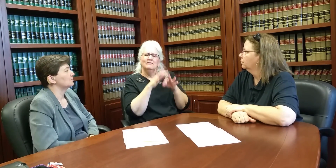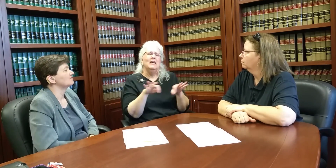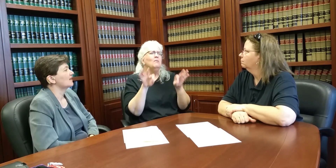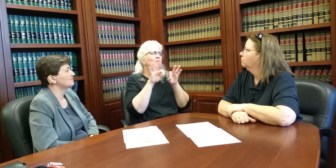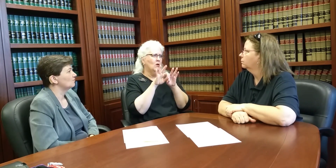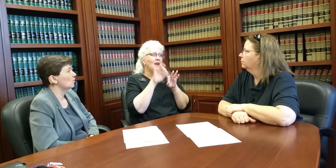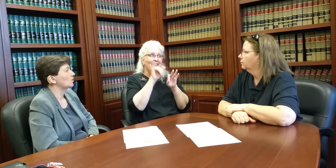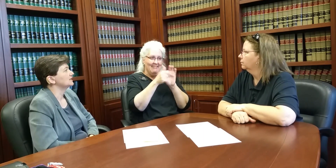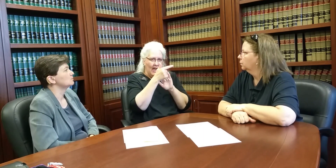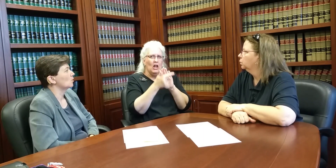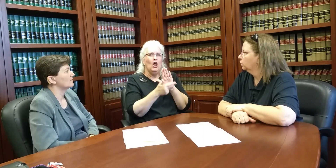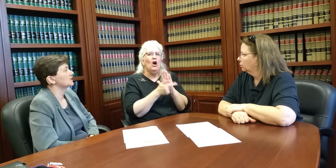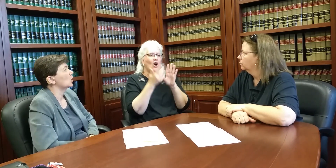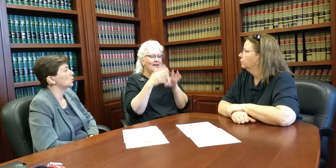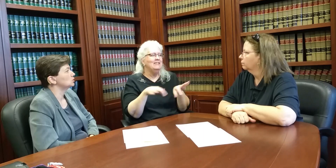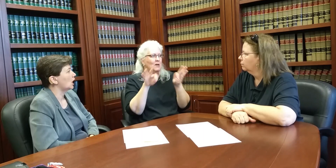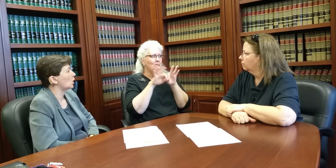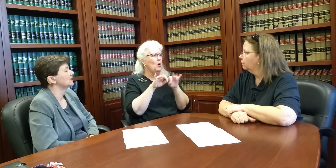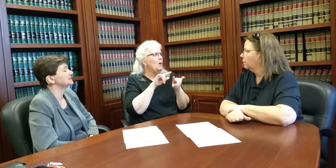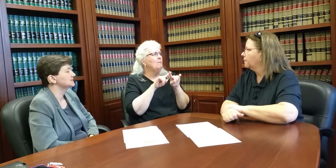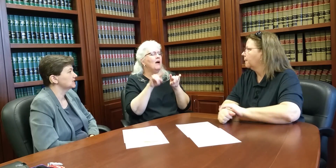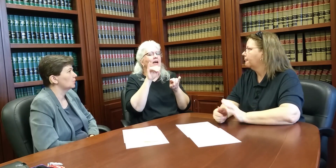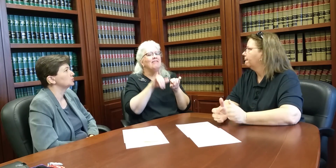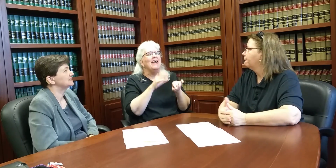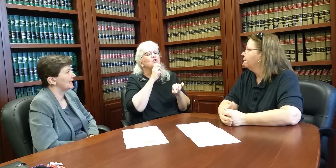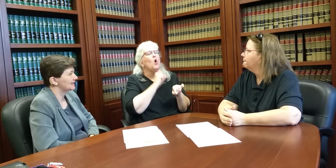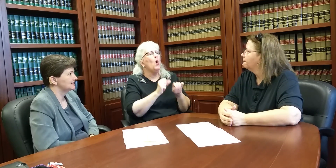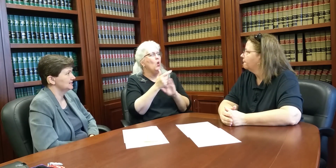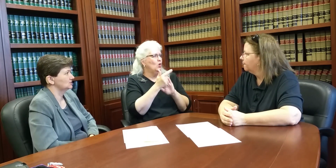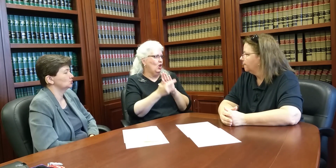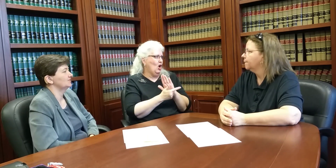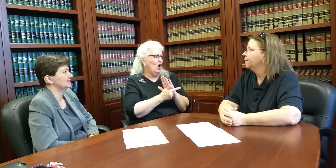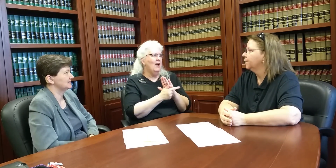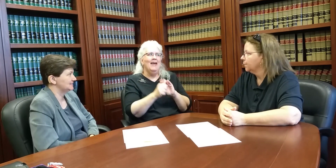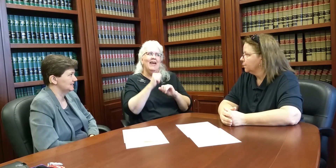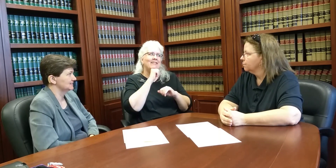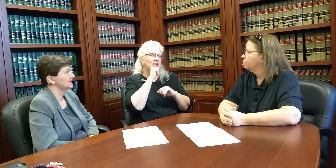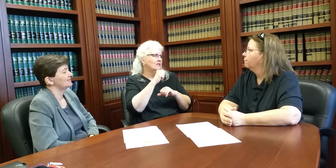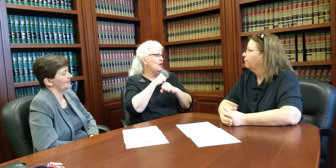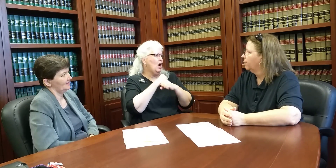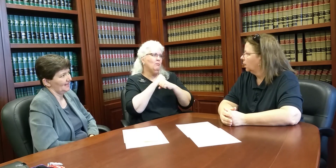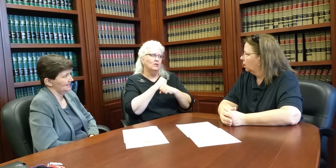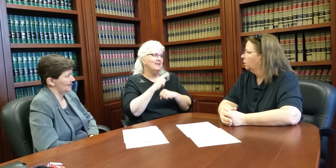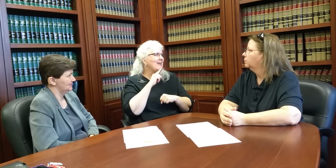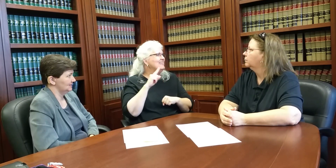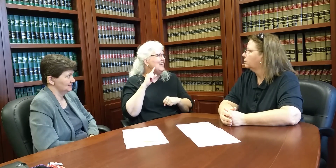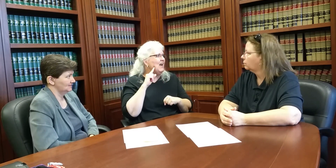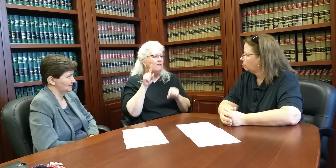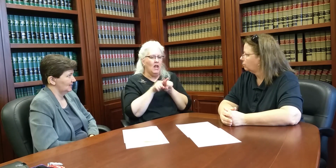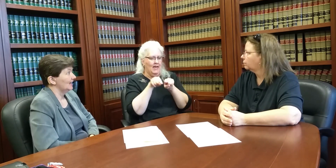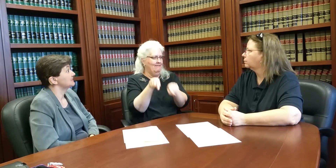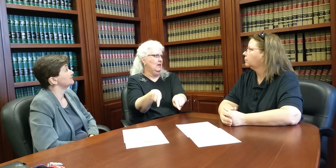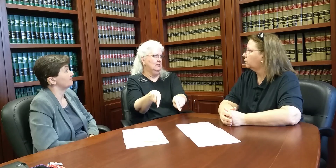but 504 is more of an old law. It does not protect us to the extent that the ADA does. It's